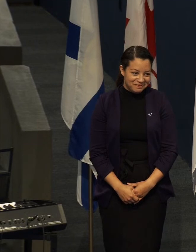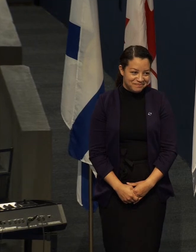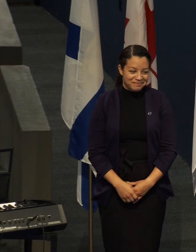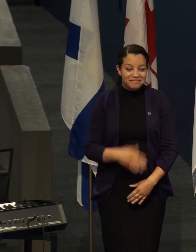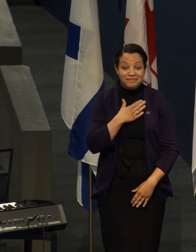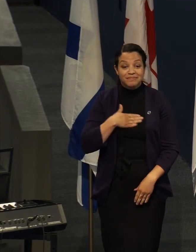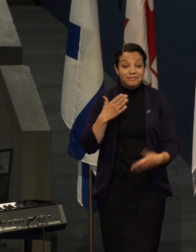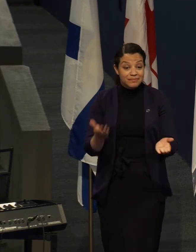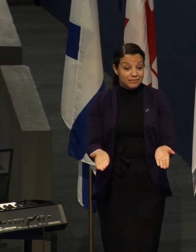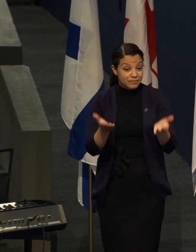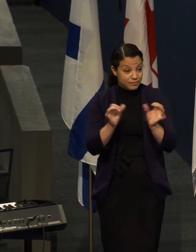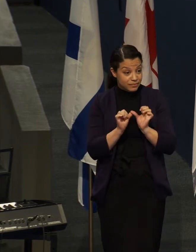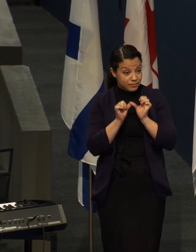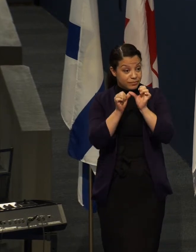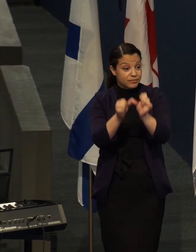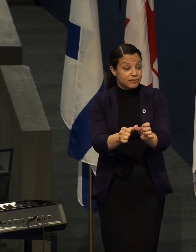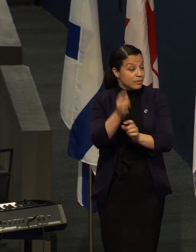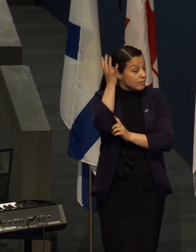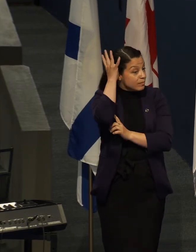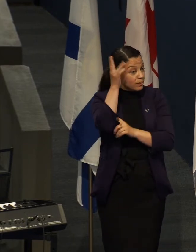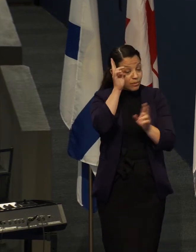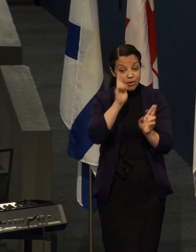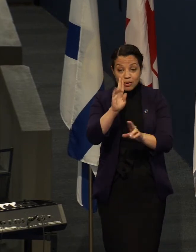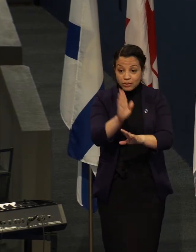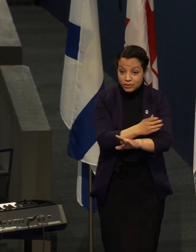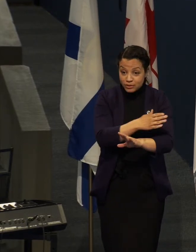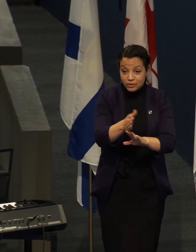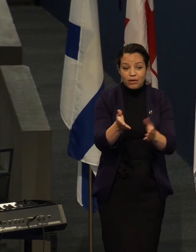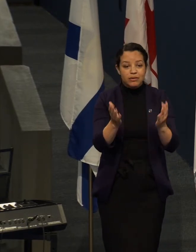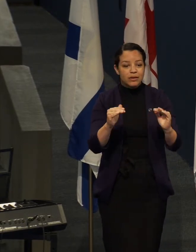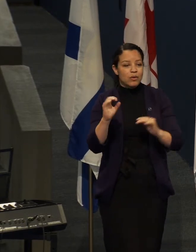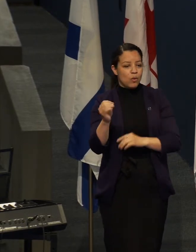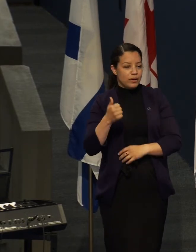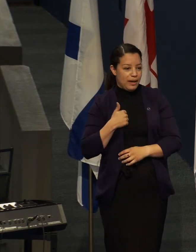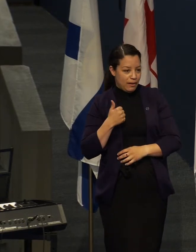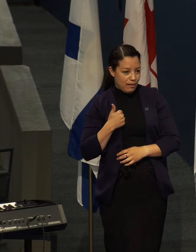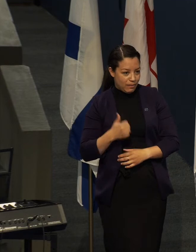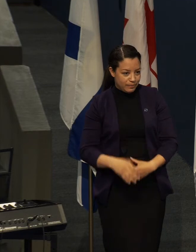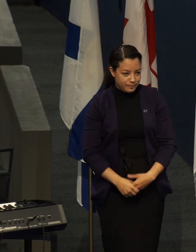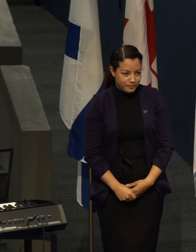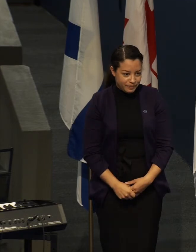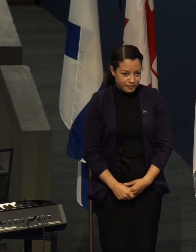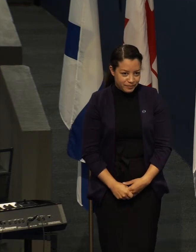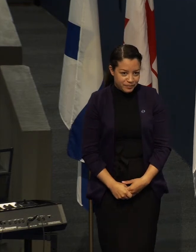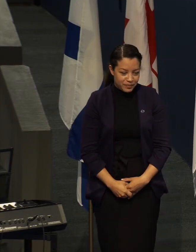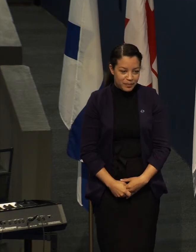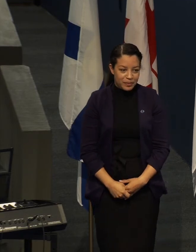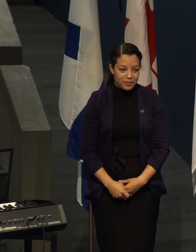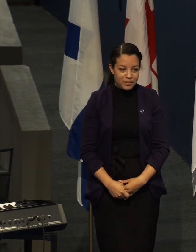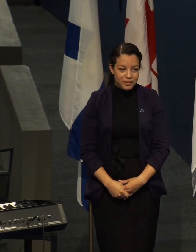Please remain standing for the Mi'kmaq Honor Song and the singing of O Canada.